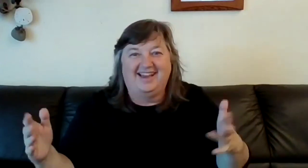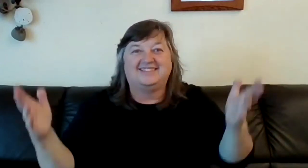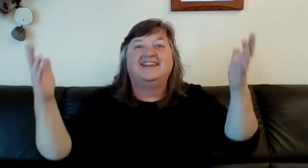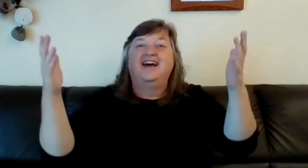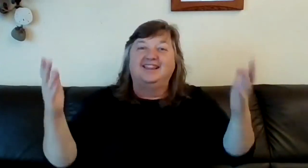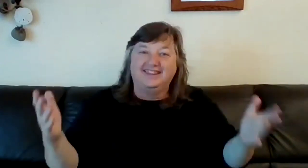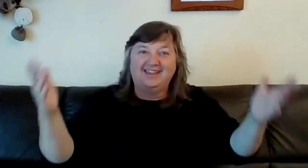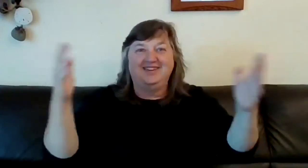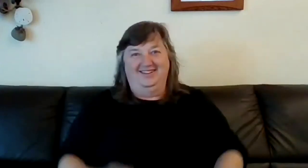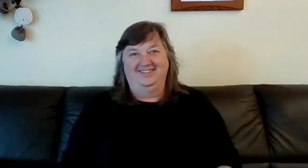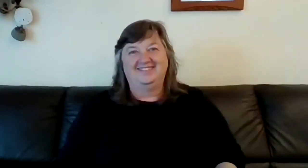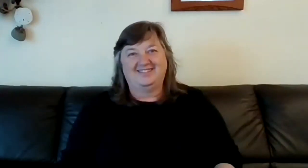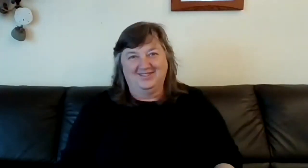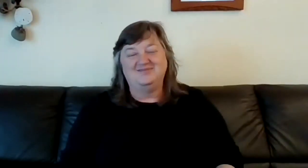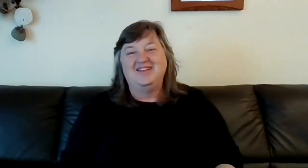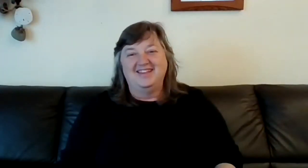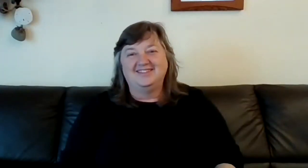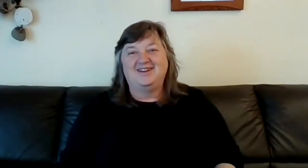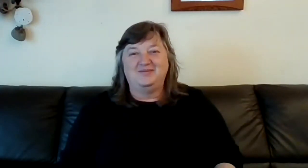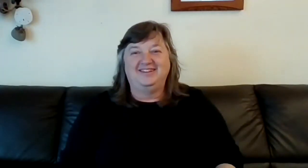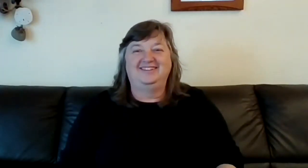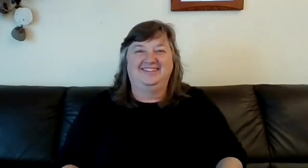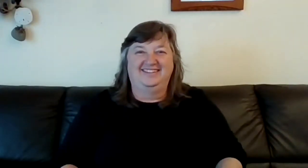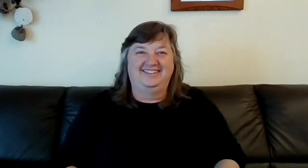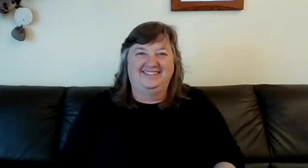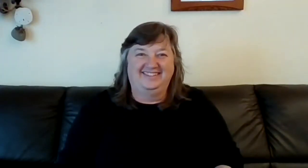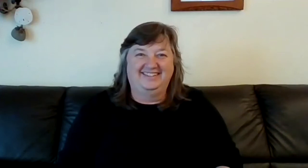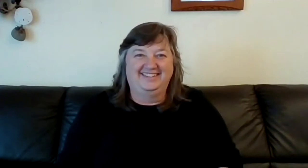Yes, like Yoda, that's true. That's a comment.